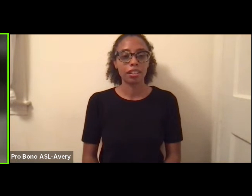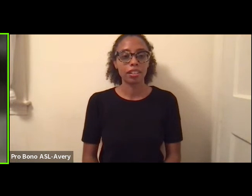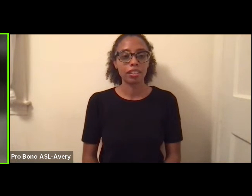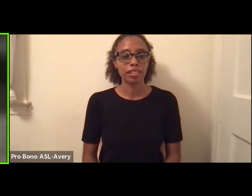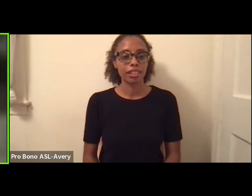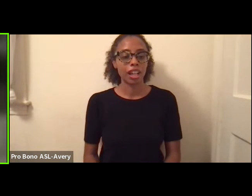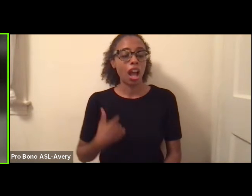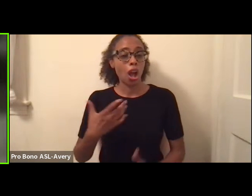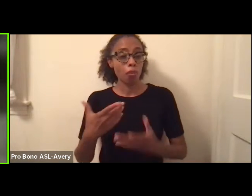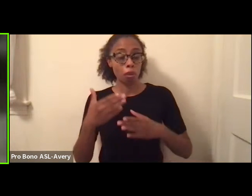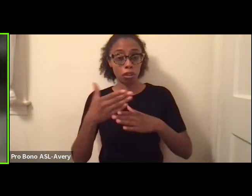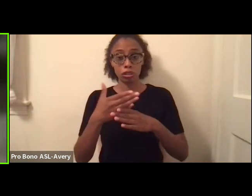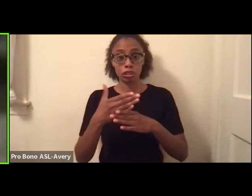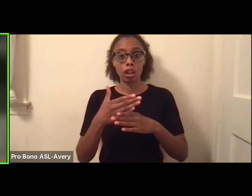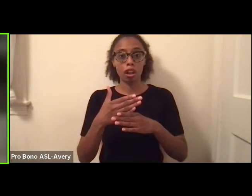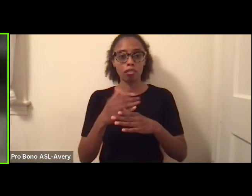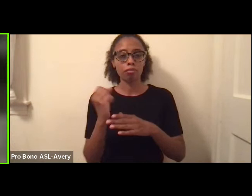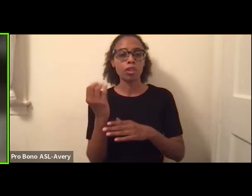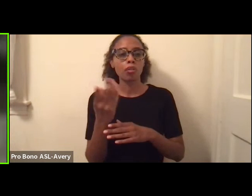questions for you.